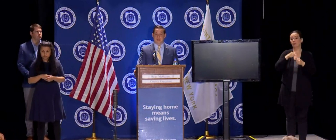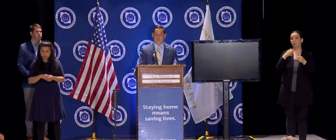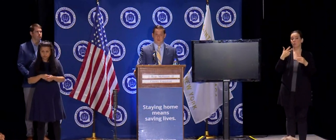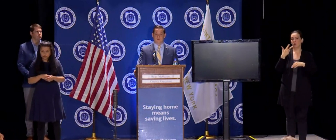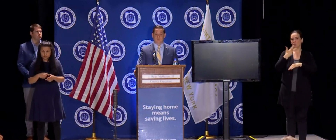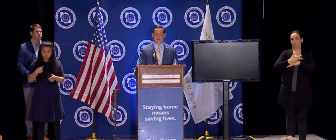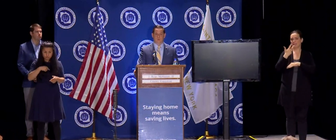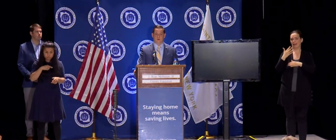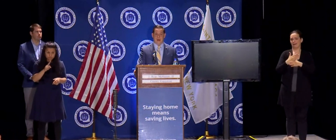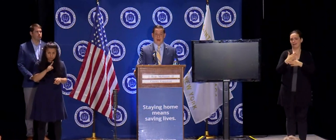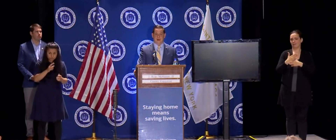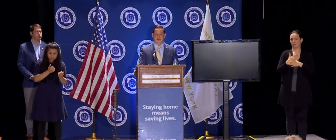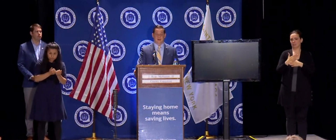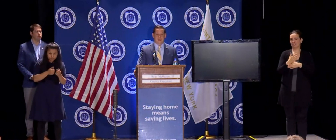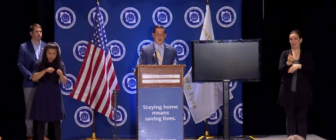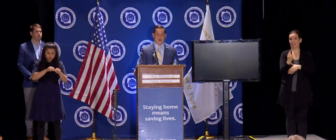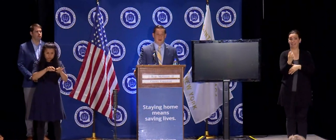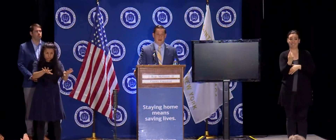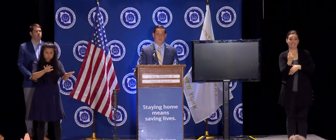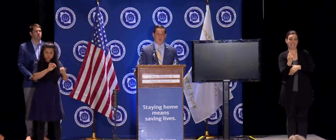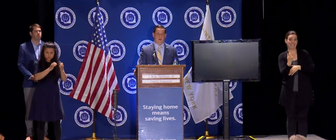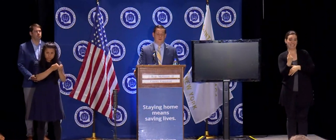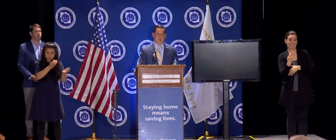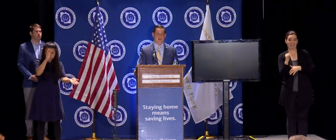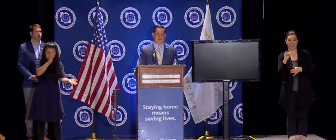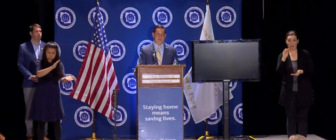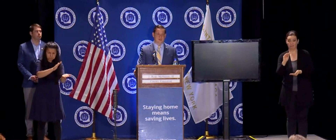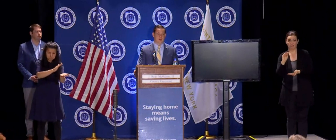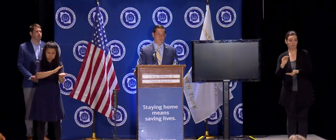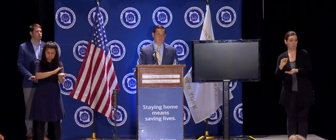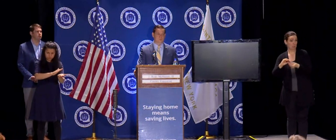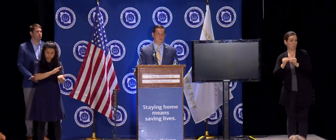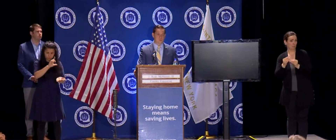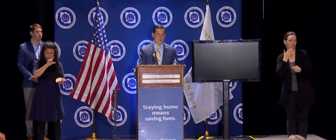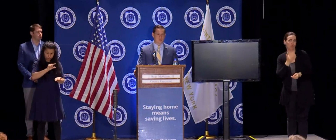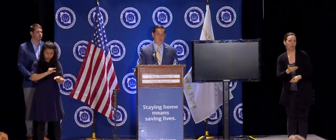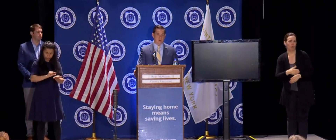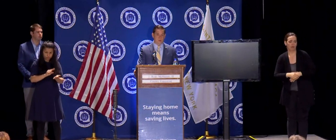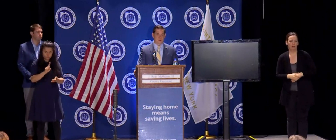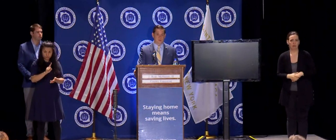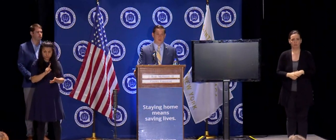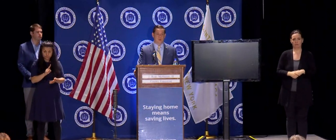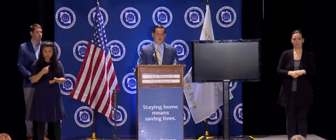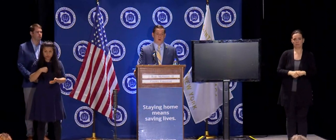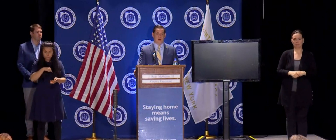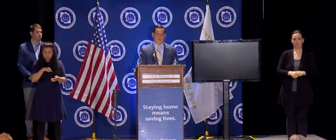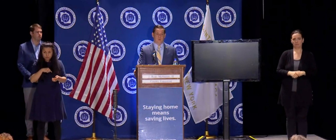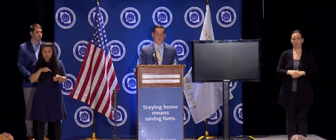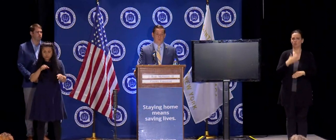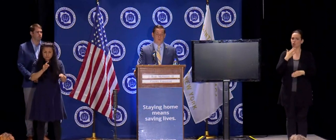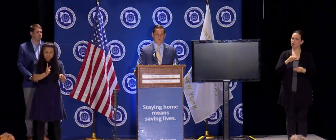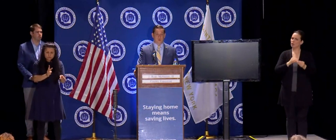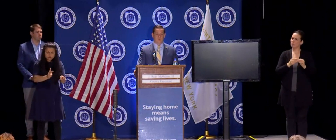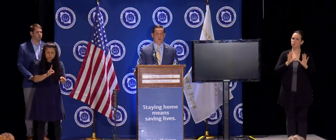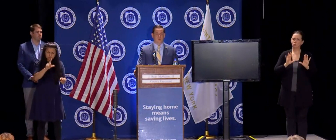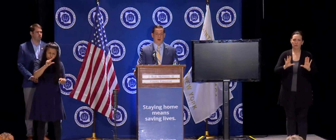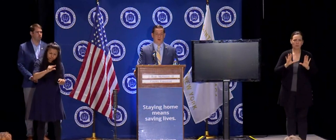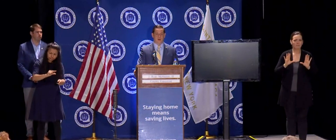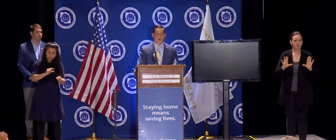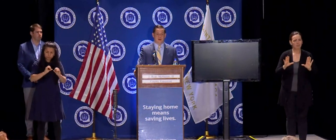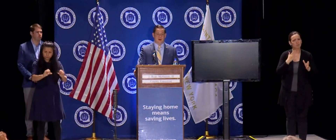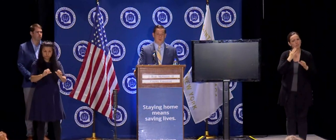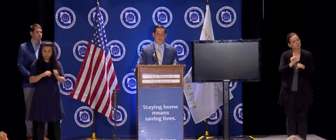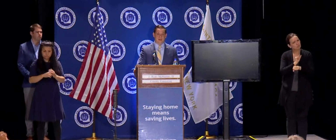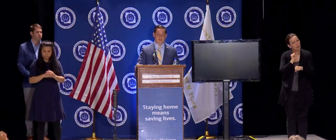that's the best we've had at any point in this process. So good numbers, we're doing really